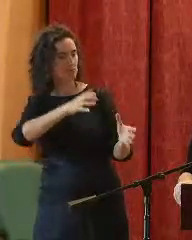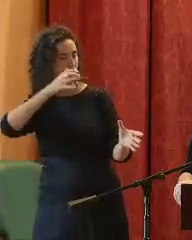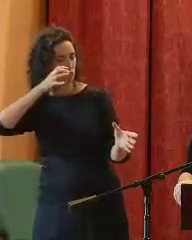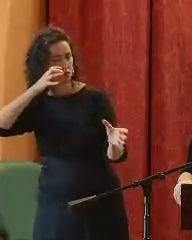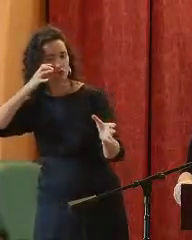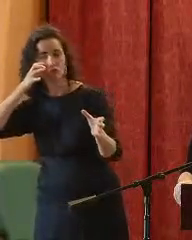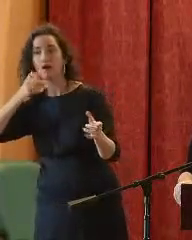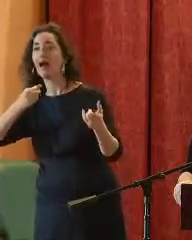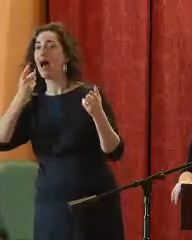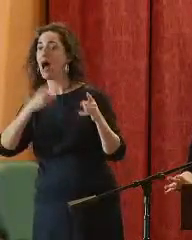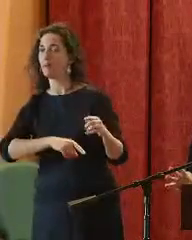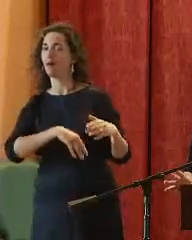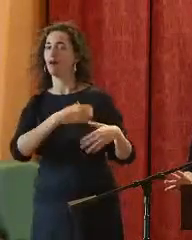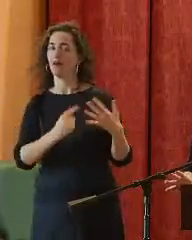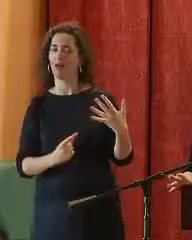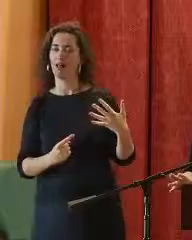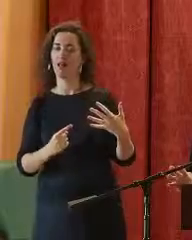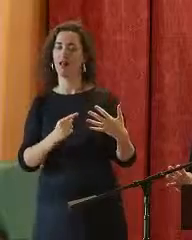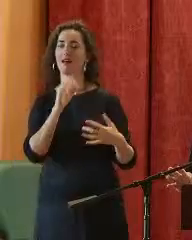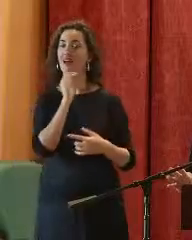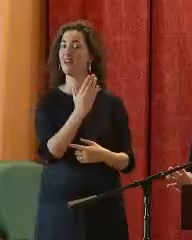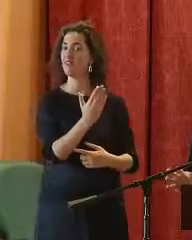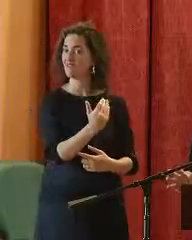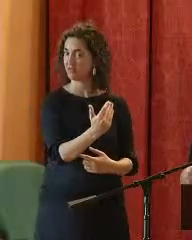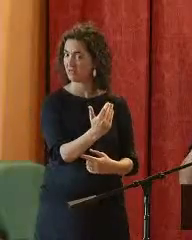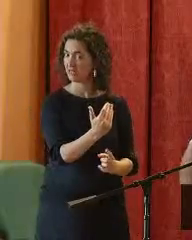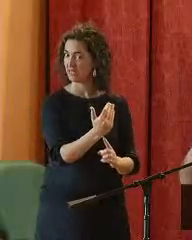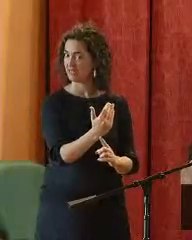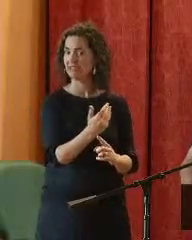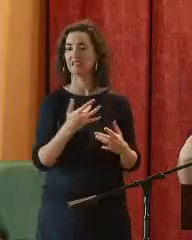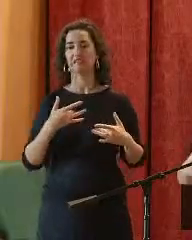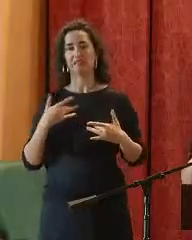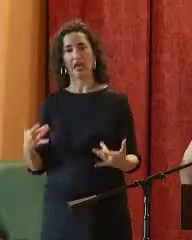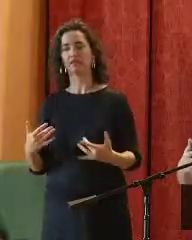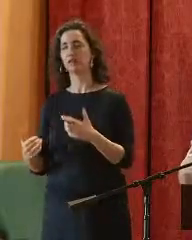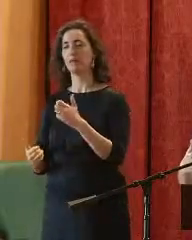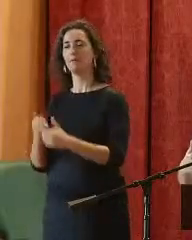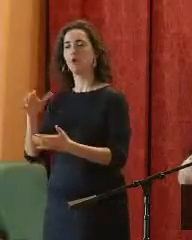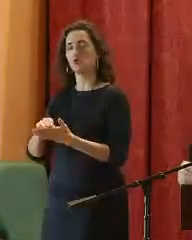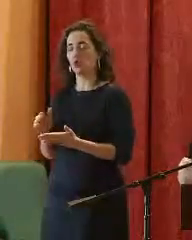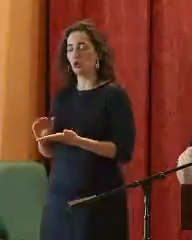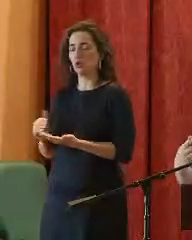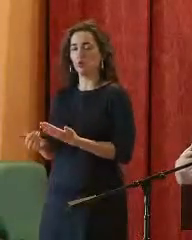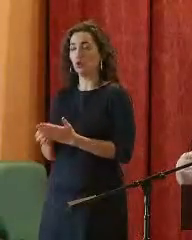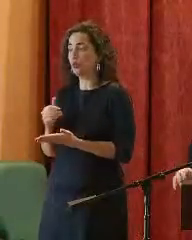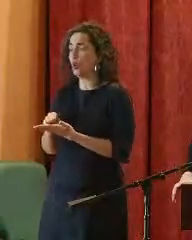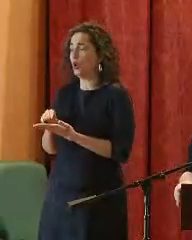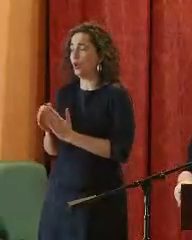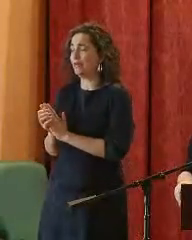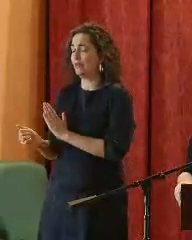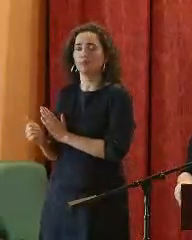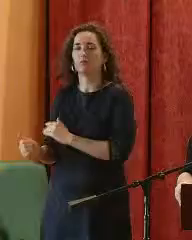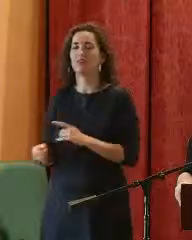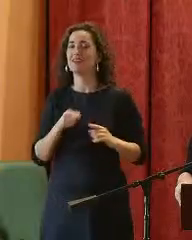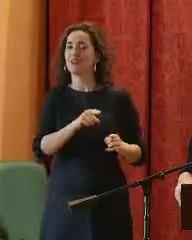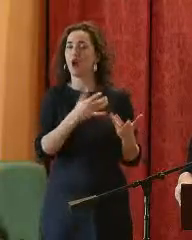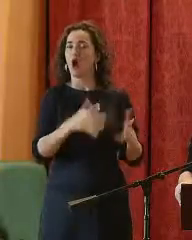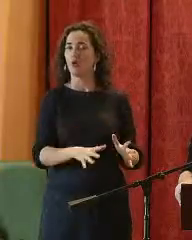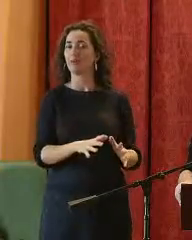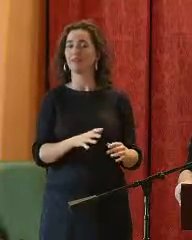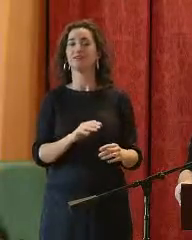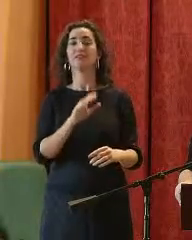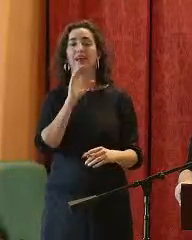was 15, when most students would just now be learning these skills, Garrison went on his 15th